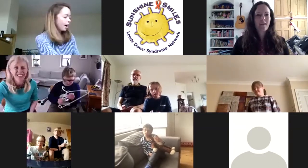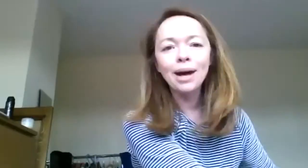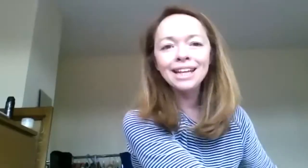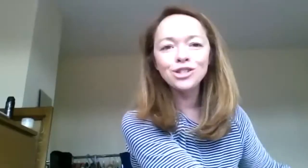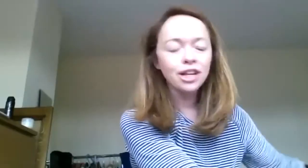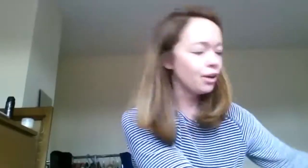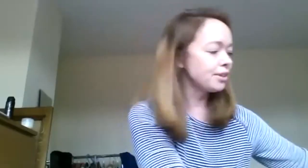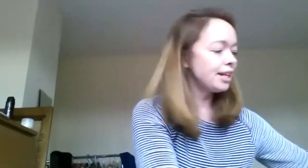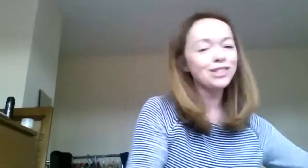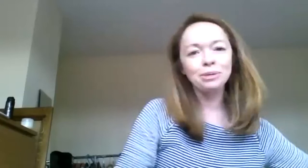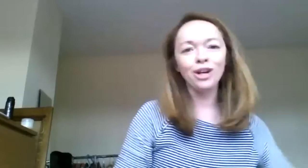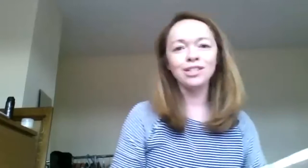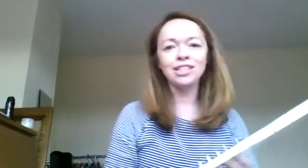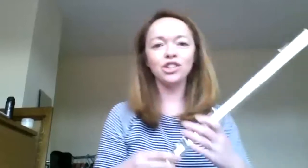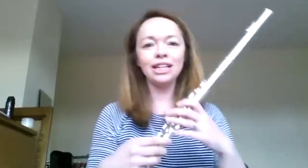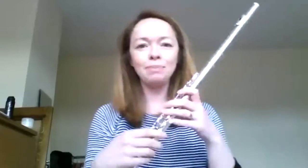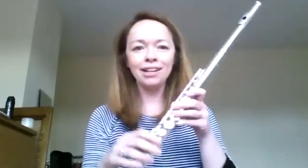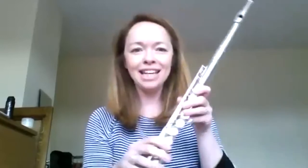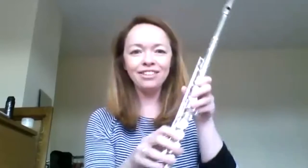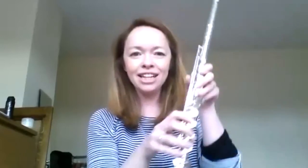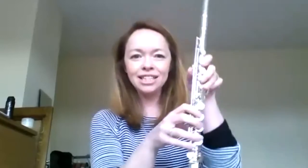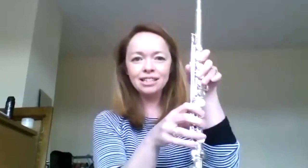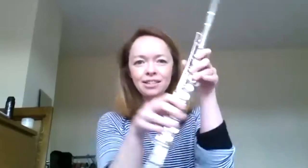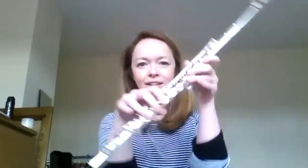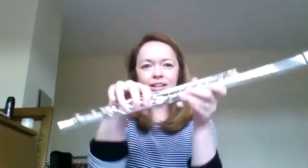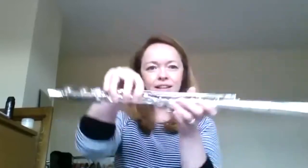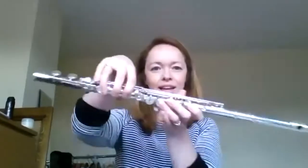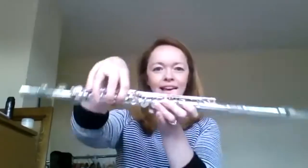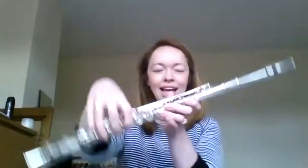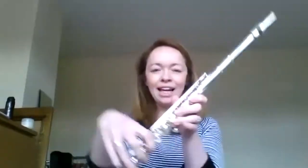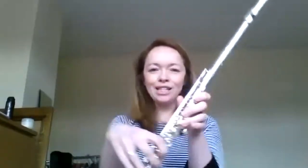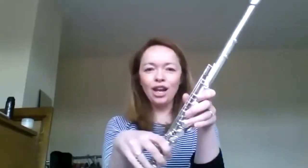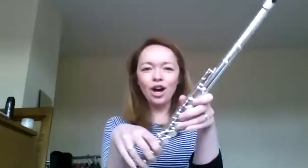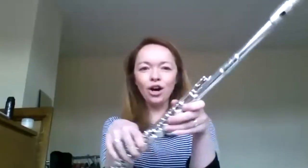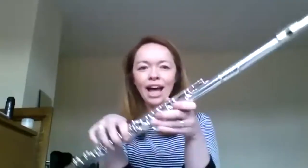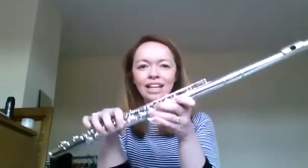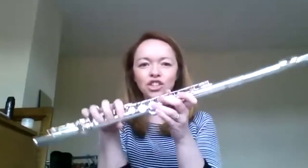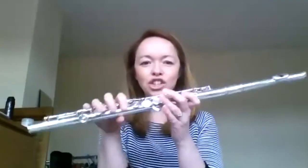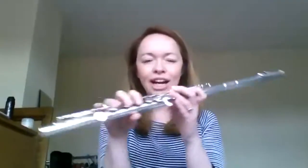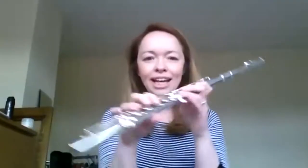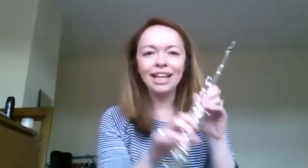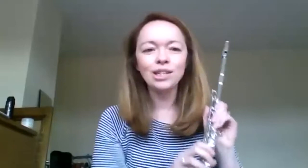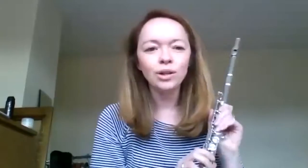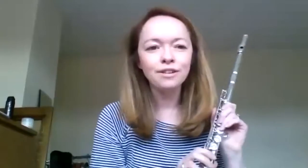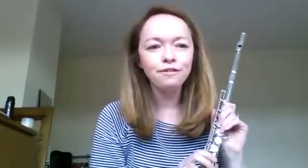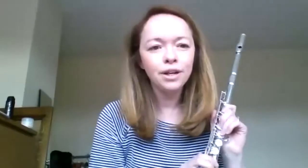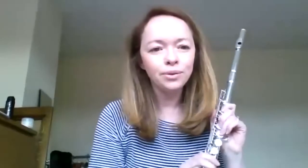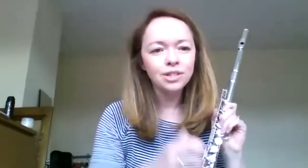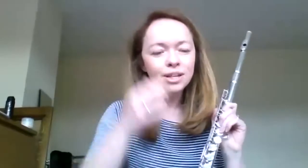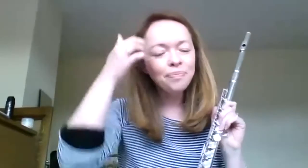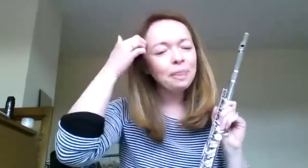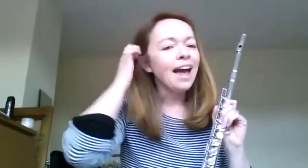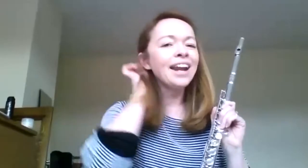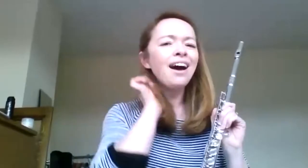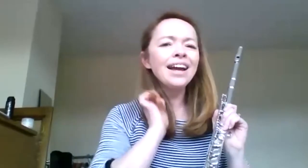I brought my instrument along to Sunshine and Smiles. Here it is. It's long and it's shiny. It's called a